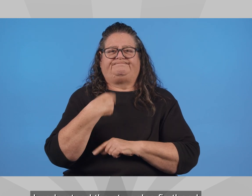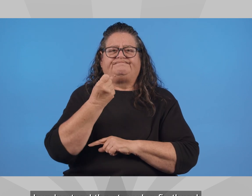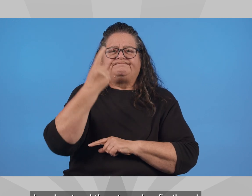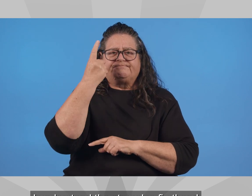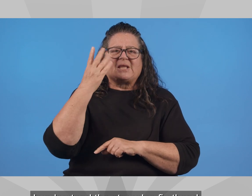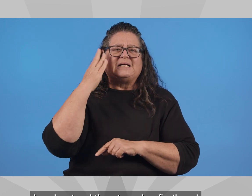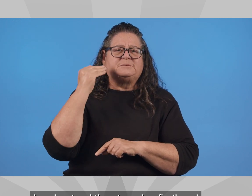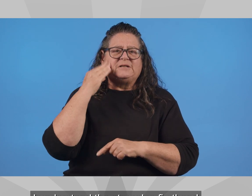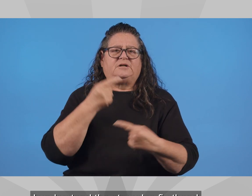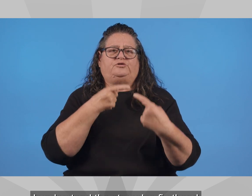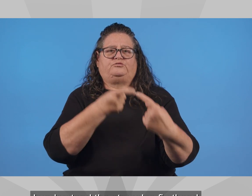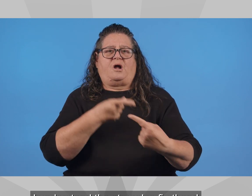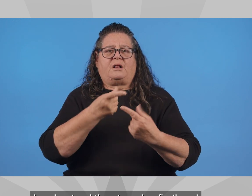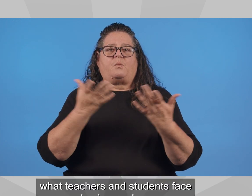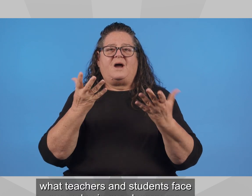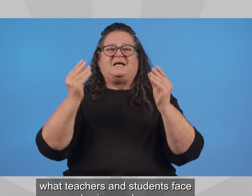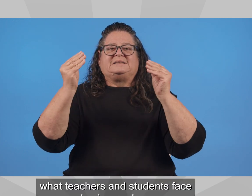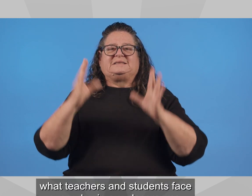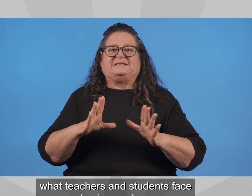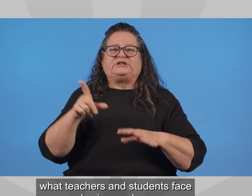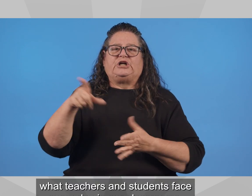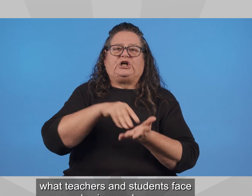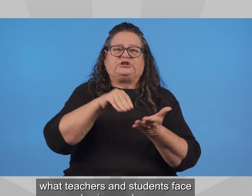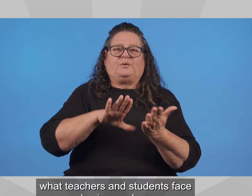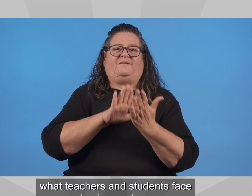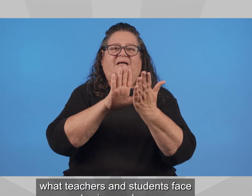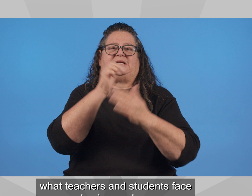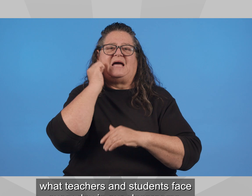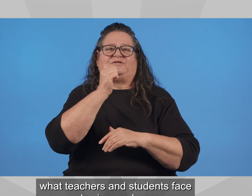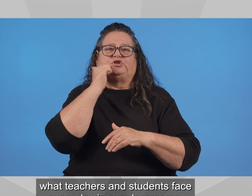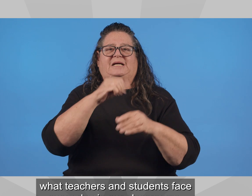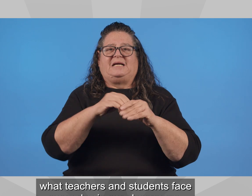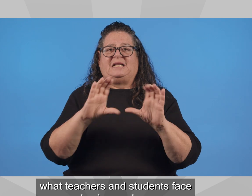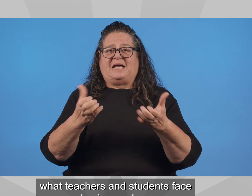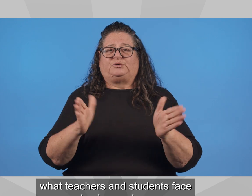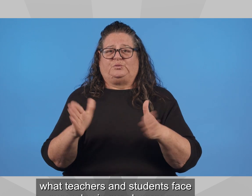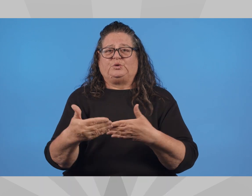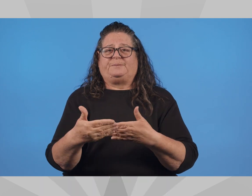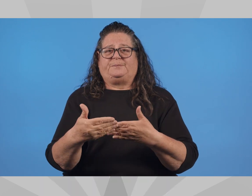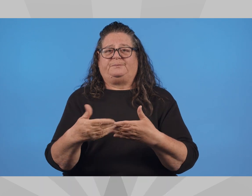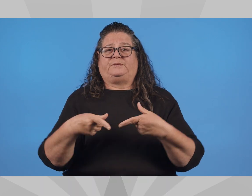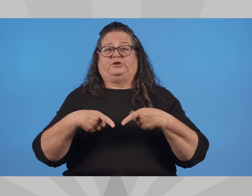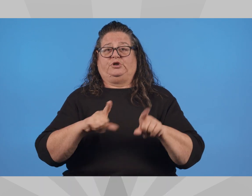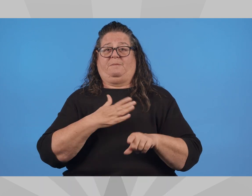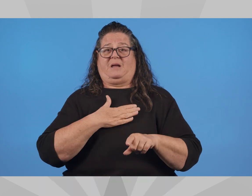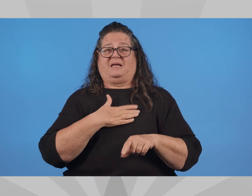I understand the struggles firsthand what teachers and students face every day in our classrooms.